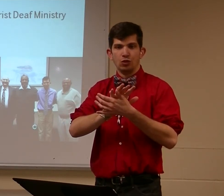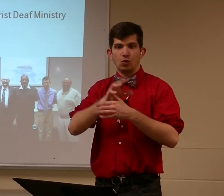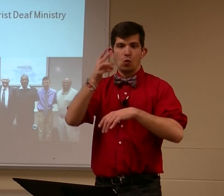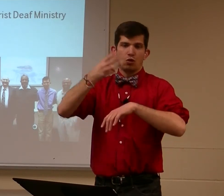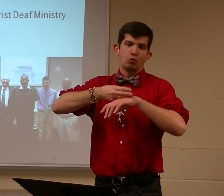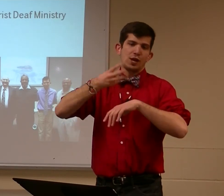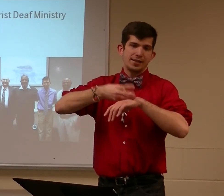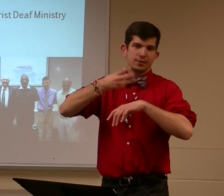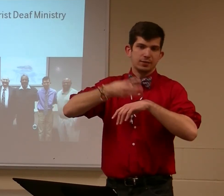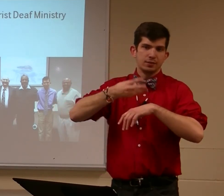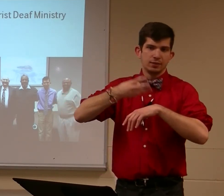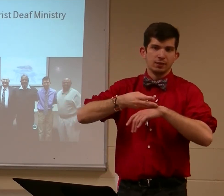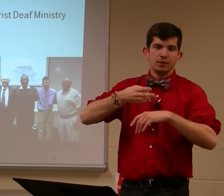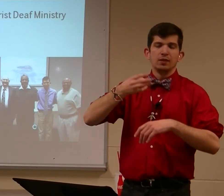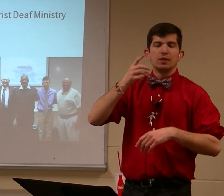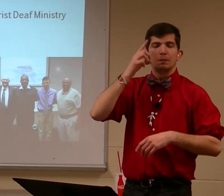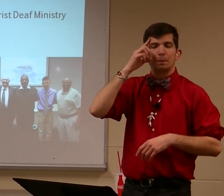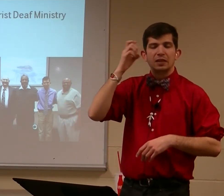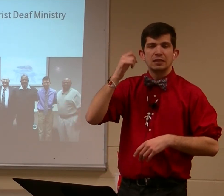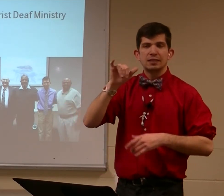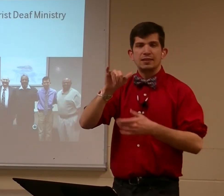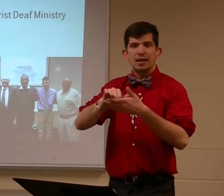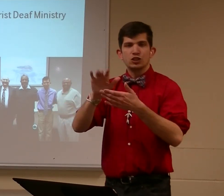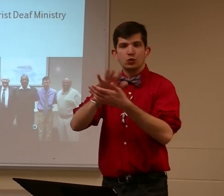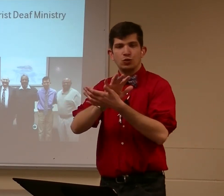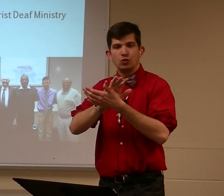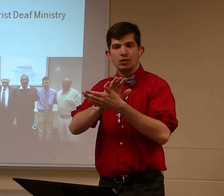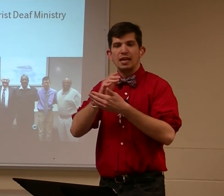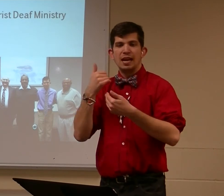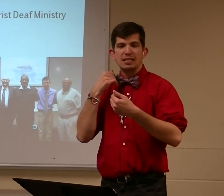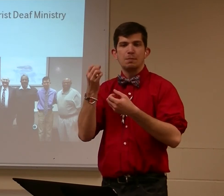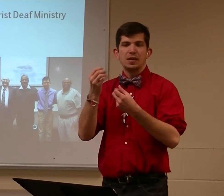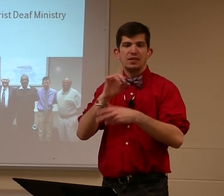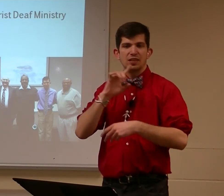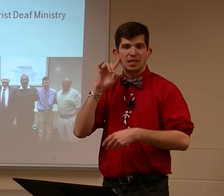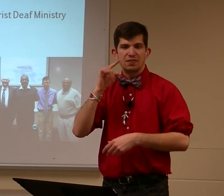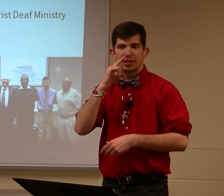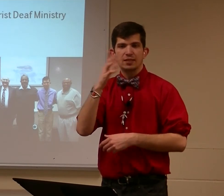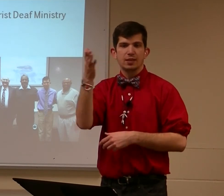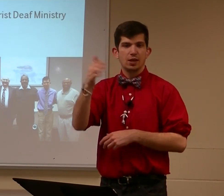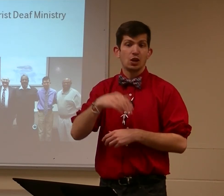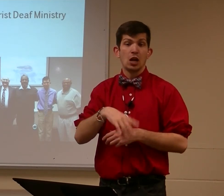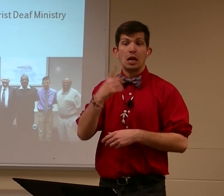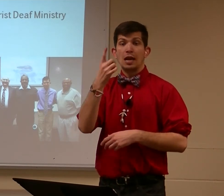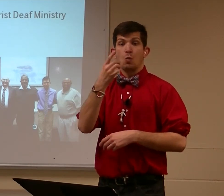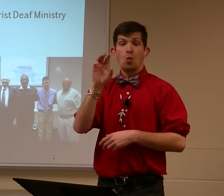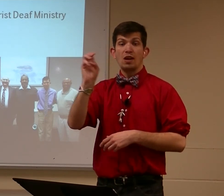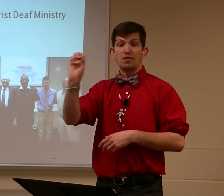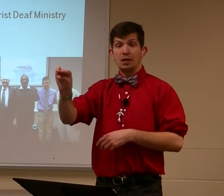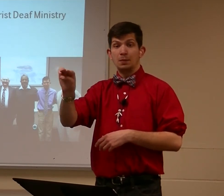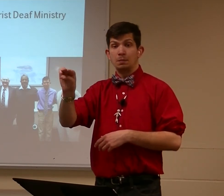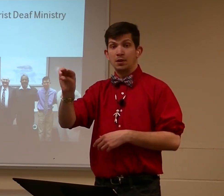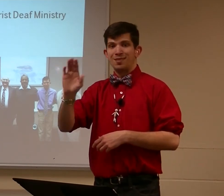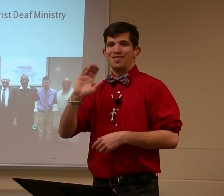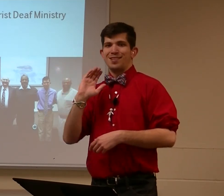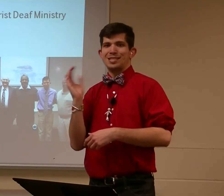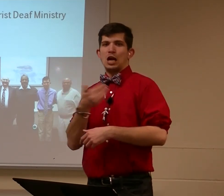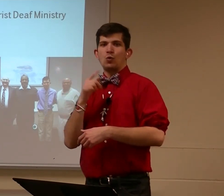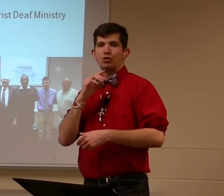or Wright, because that school has many of the deaf kids there, and one of them is our